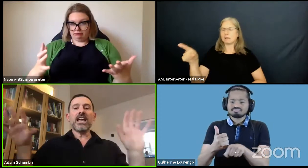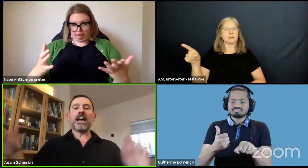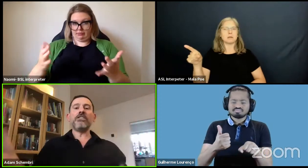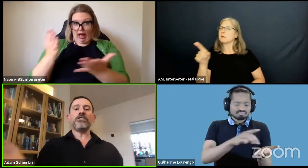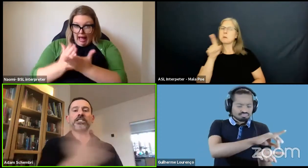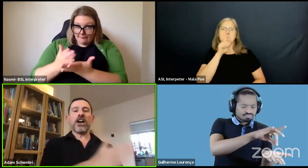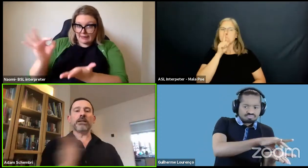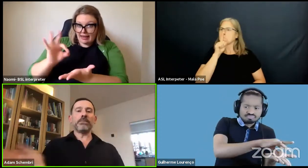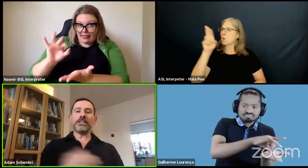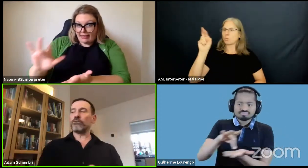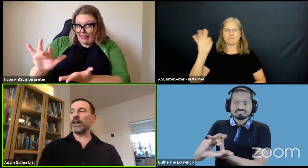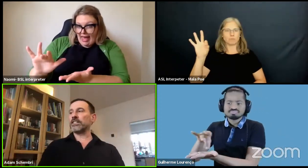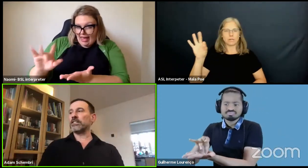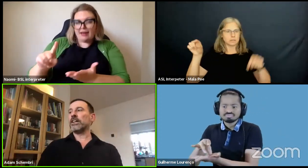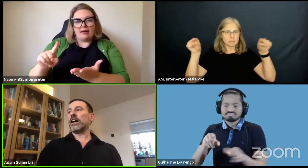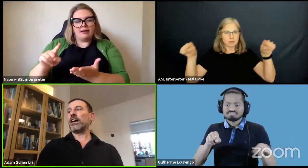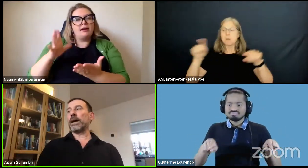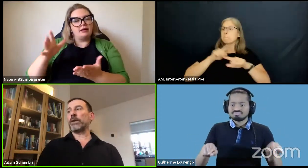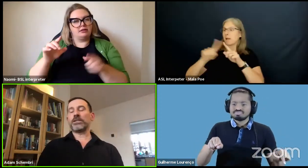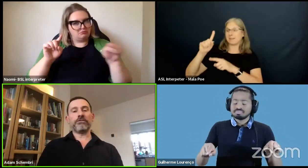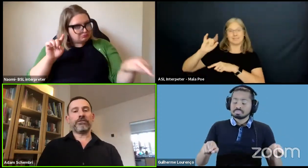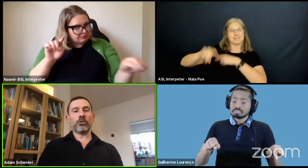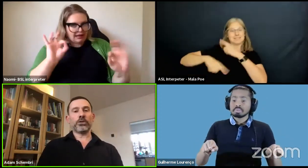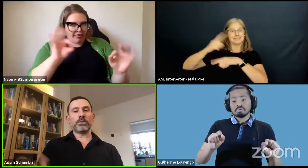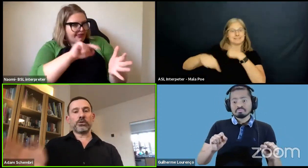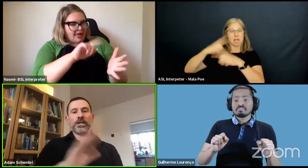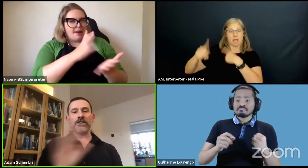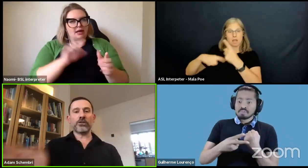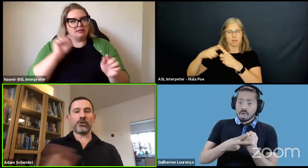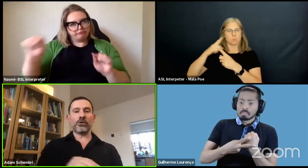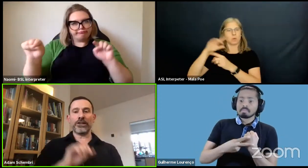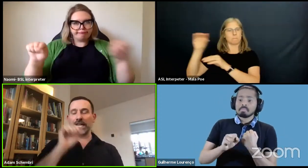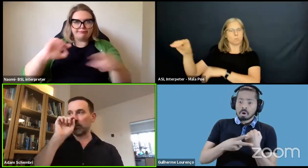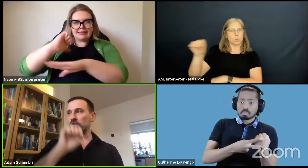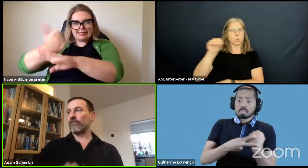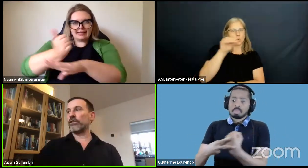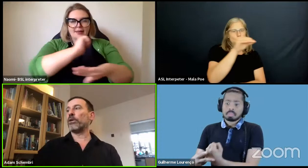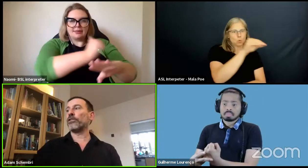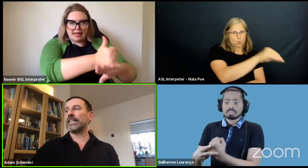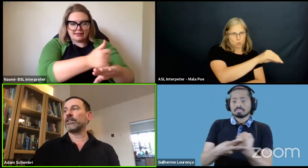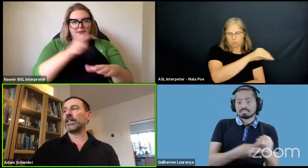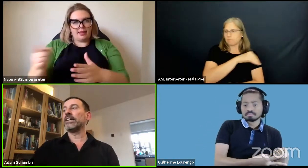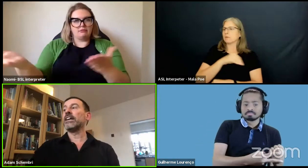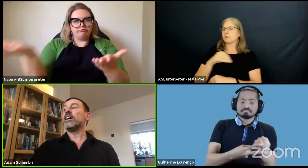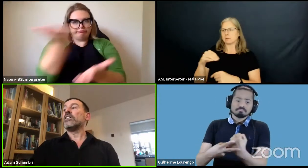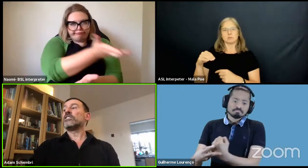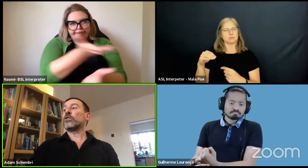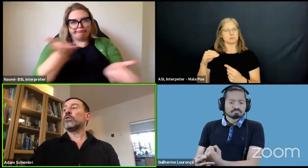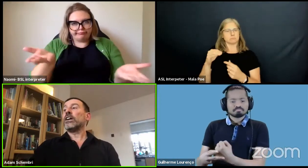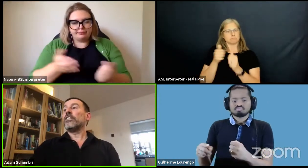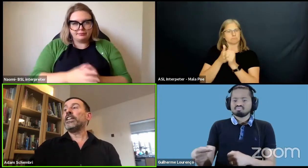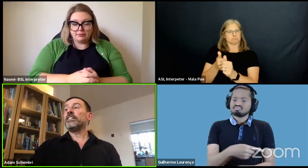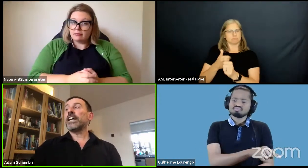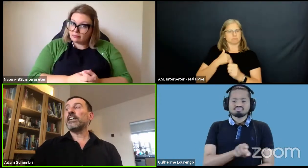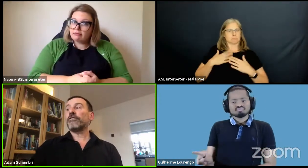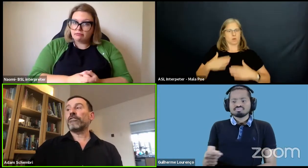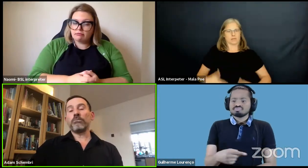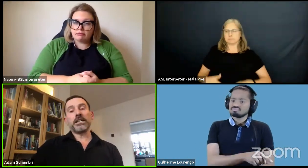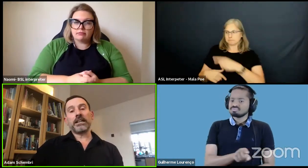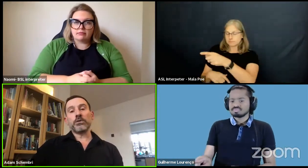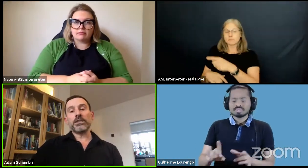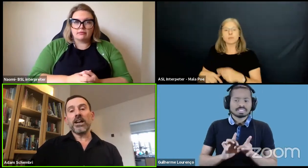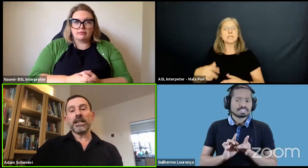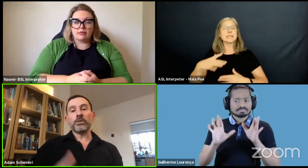reference, and then the sign being directed backwards and forwards between those 2 locations off the body. Okay. So the data